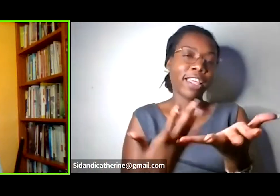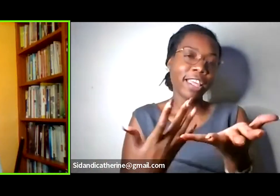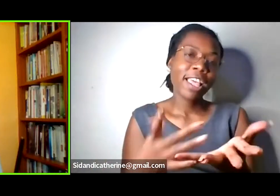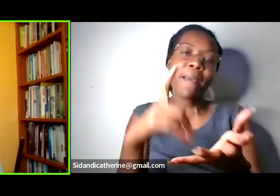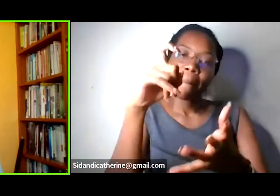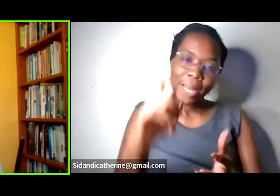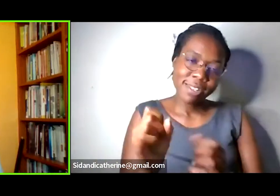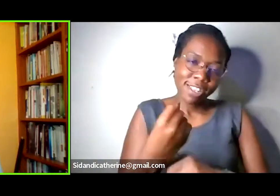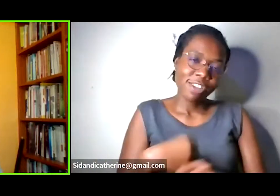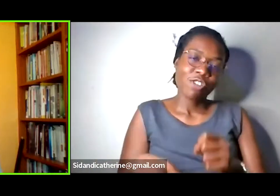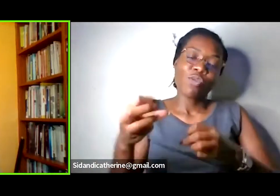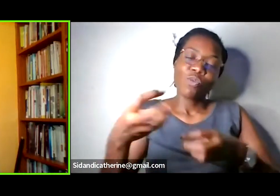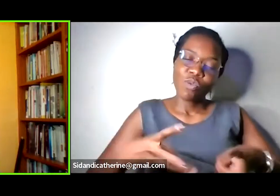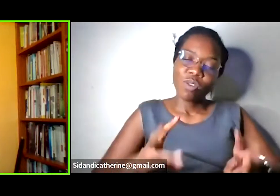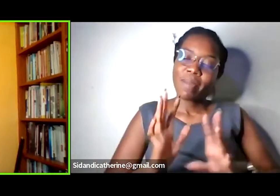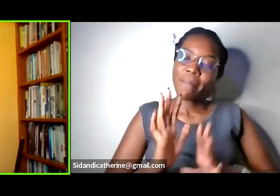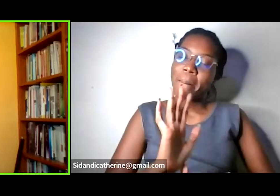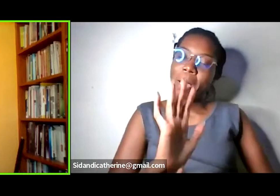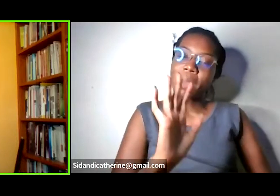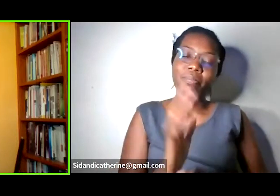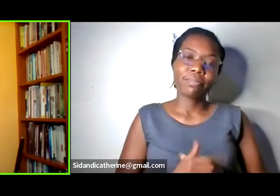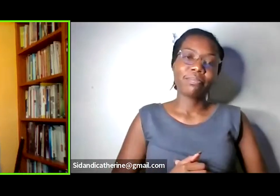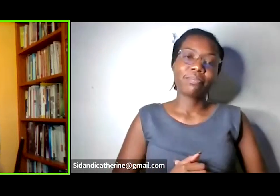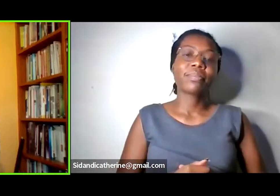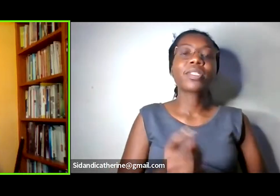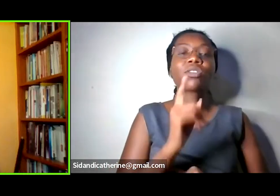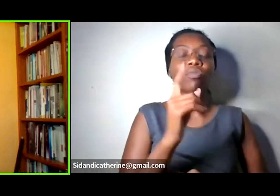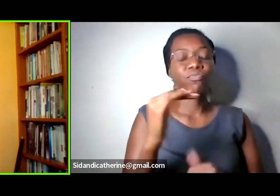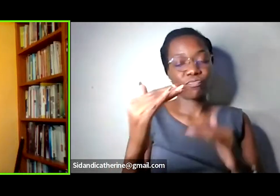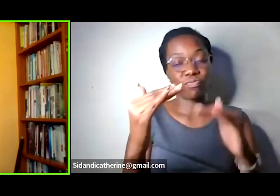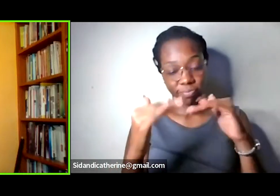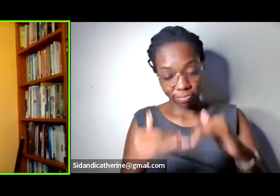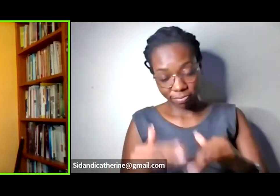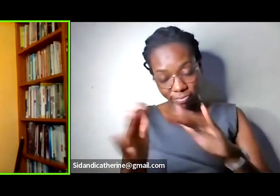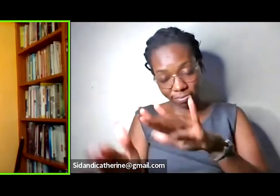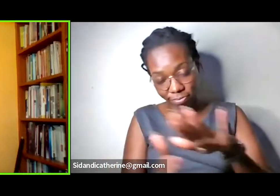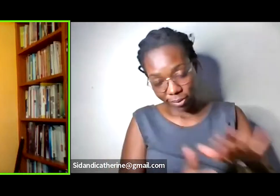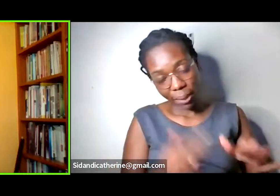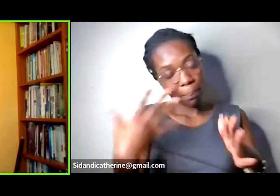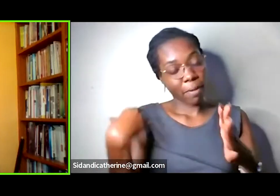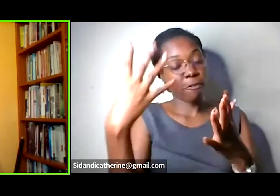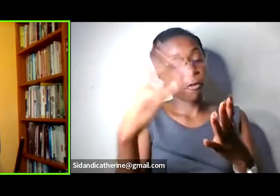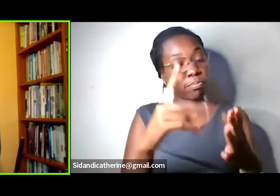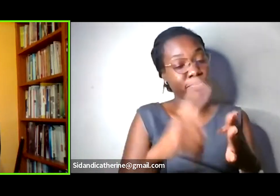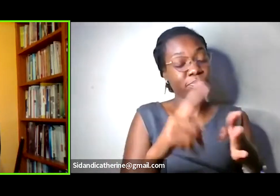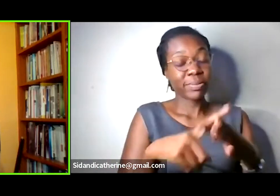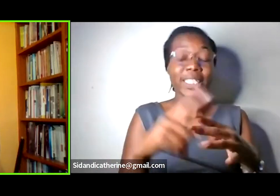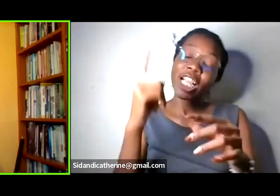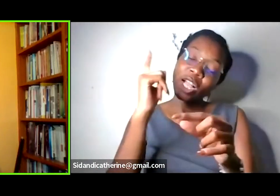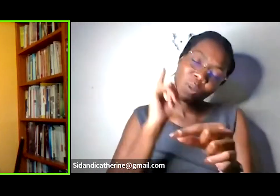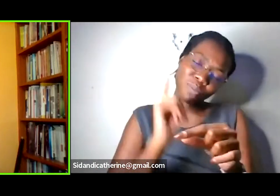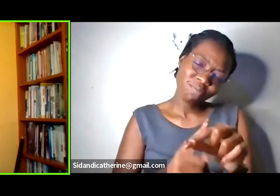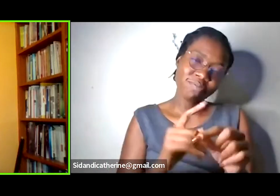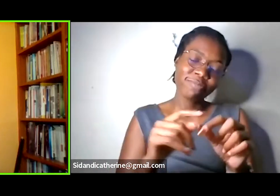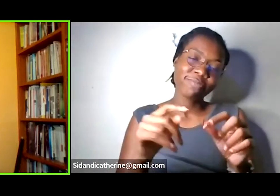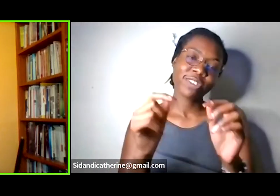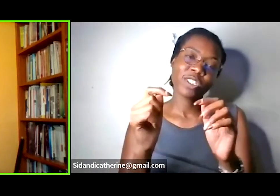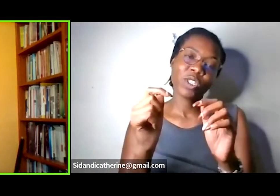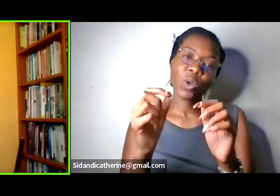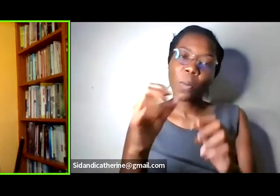success stories. And on a side note here, if you're not using success stories, then you're missing out on something. So you've